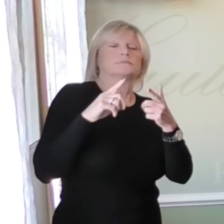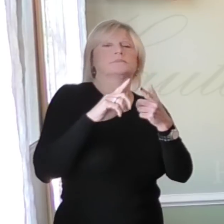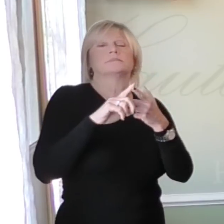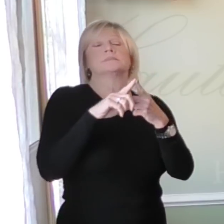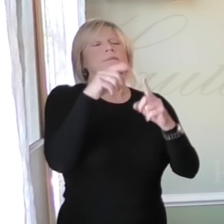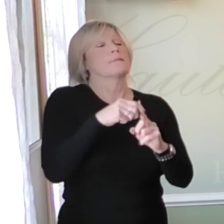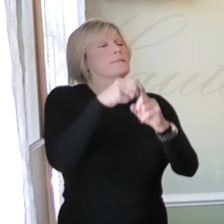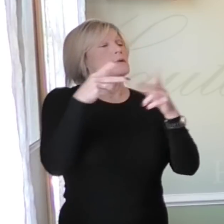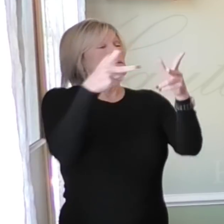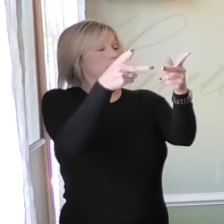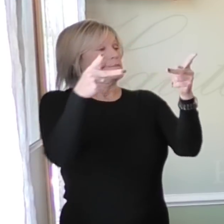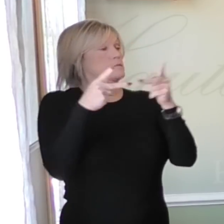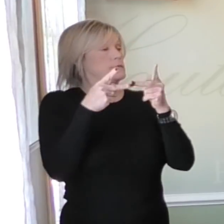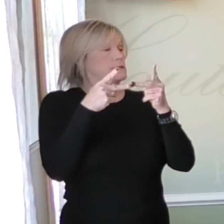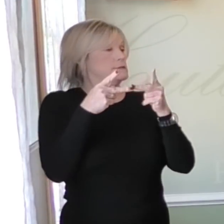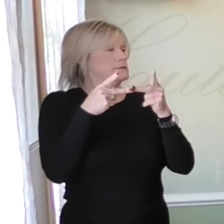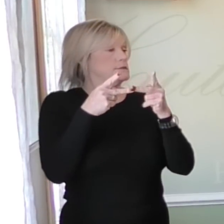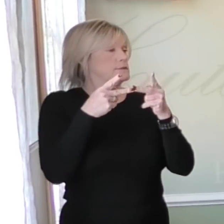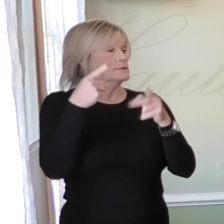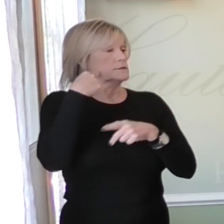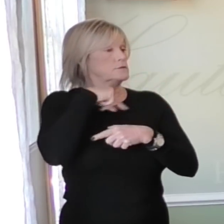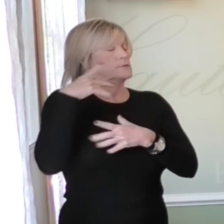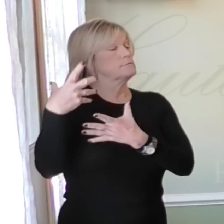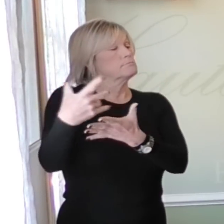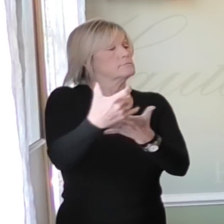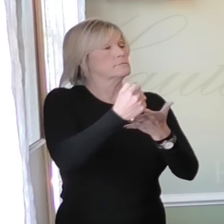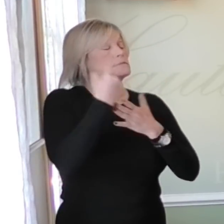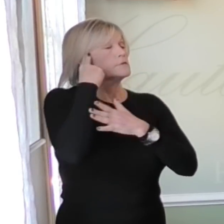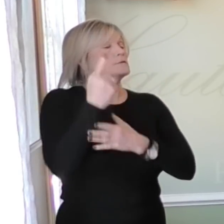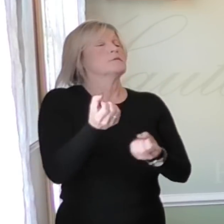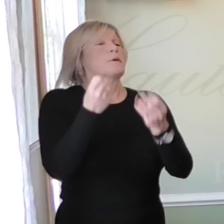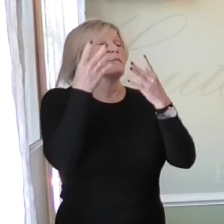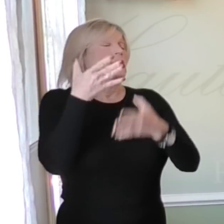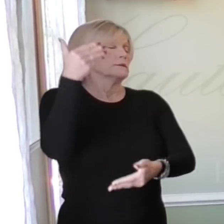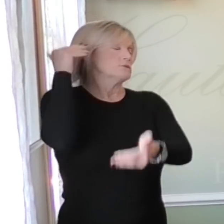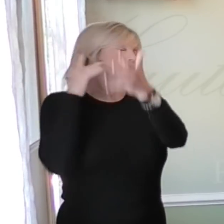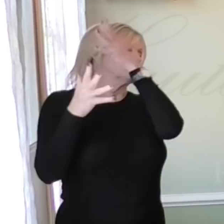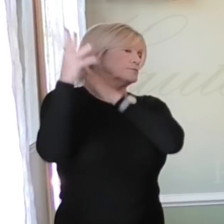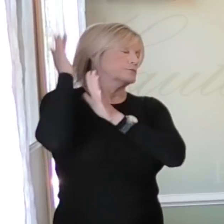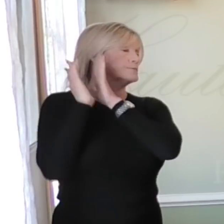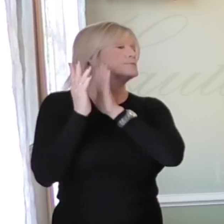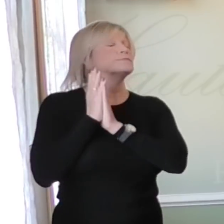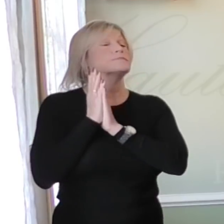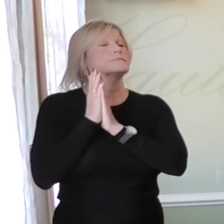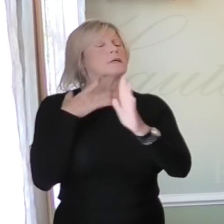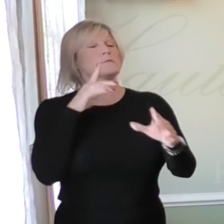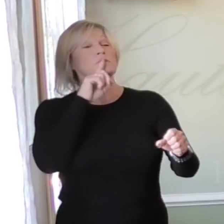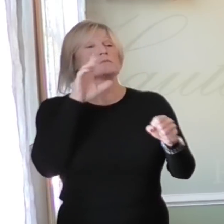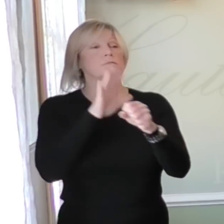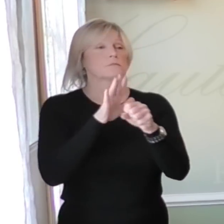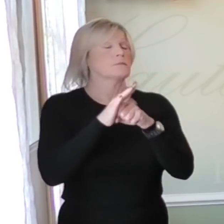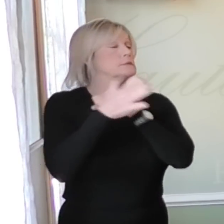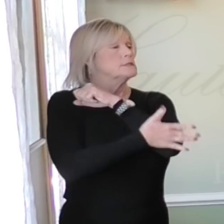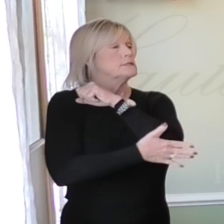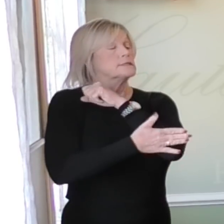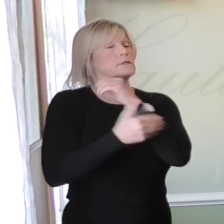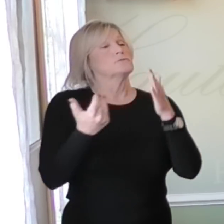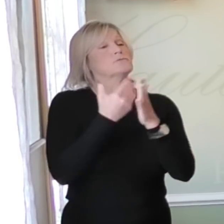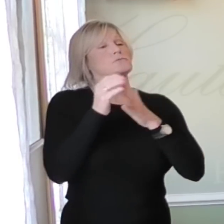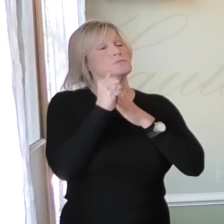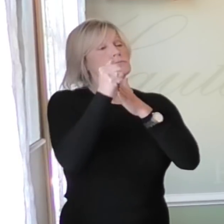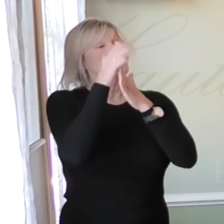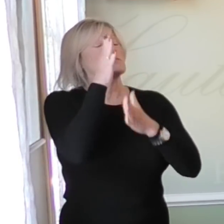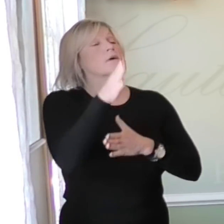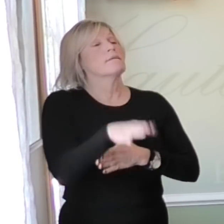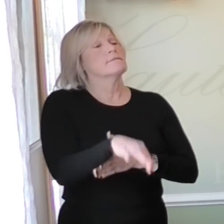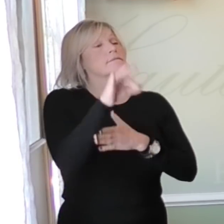special place that we inherited from so many generations before us. And promise that our county's new leadership will